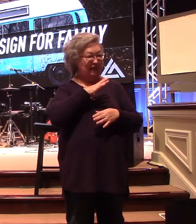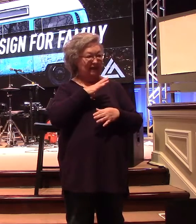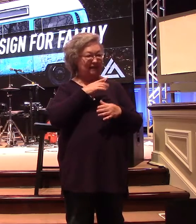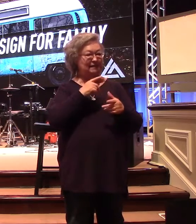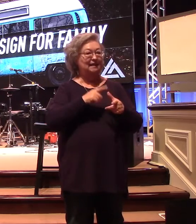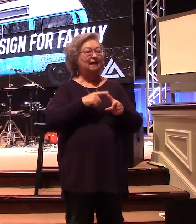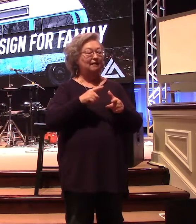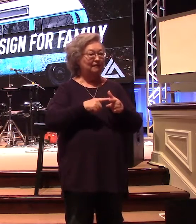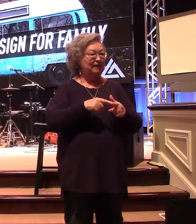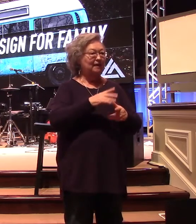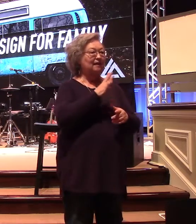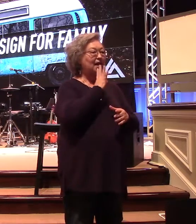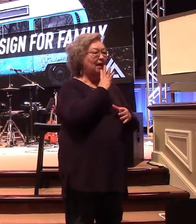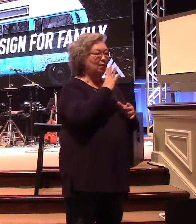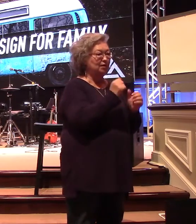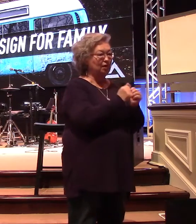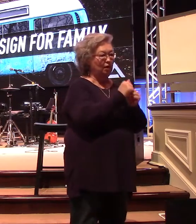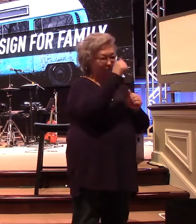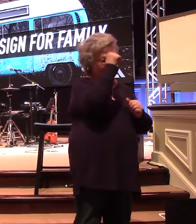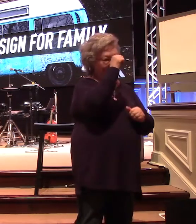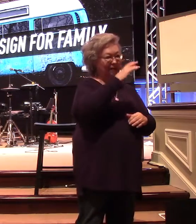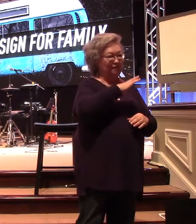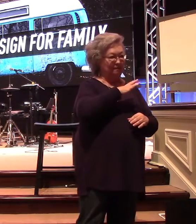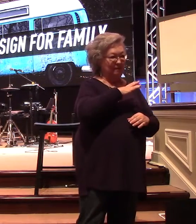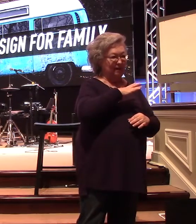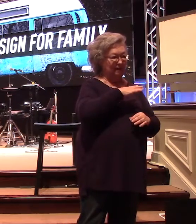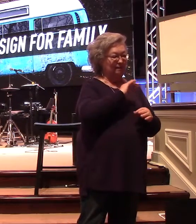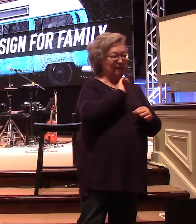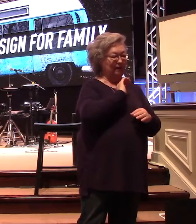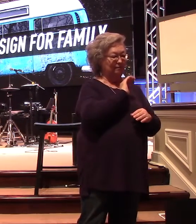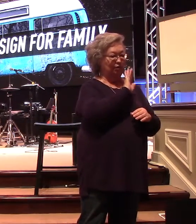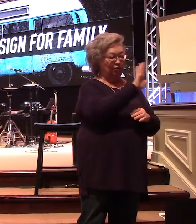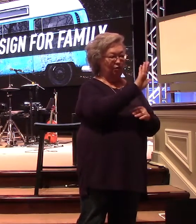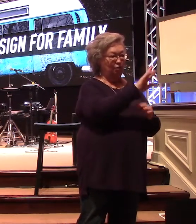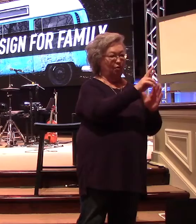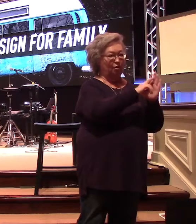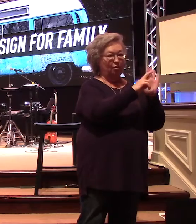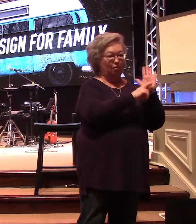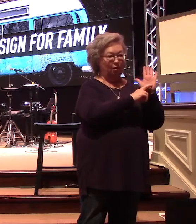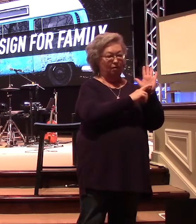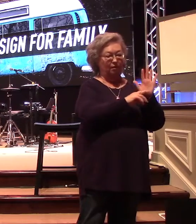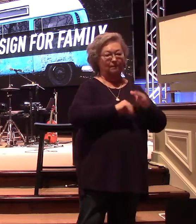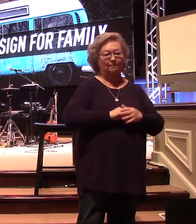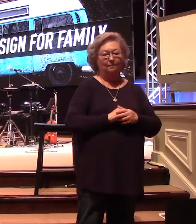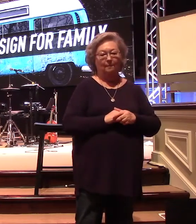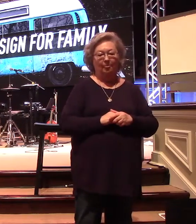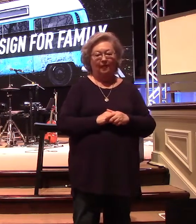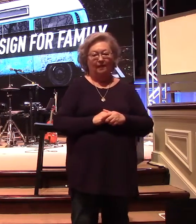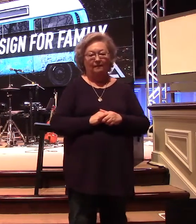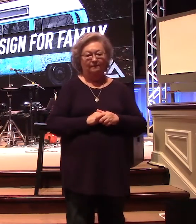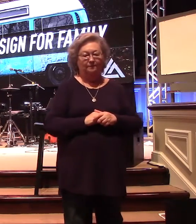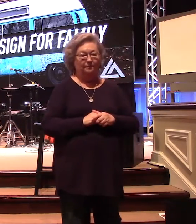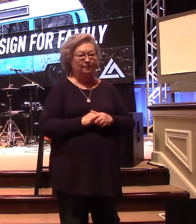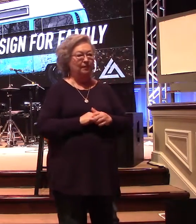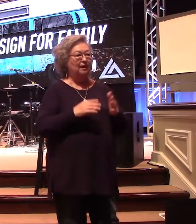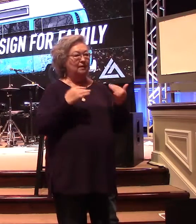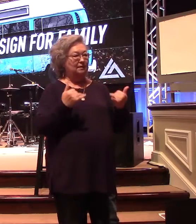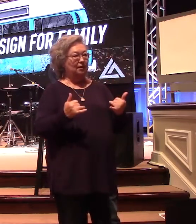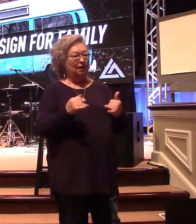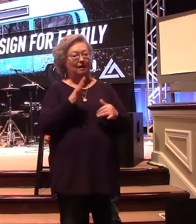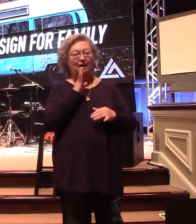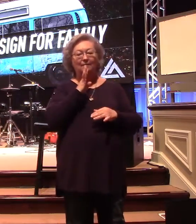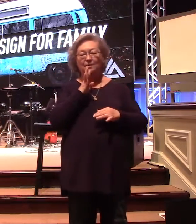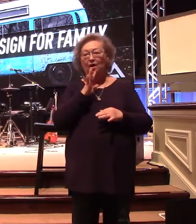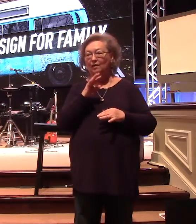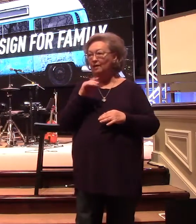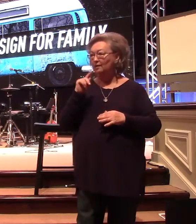about us and our role and what God has for us with regard to this. So as I'm talking to the ladies, I want my wife,